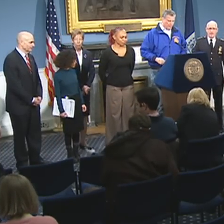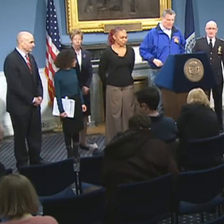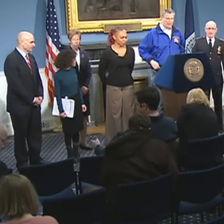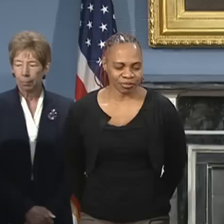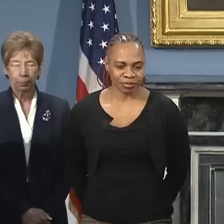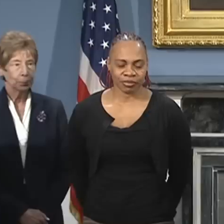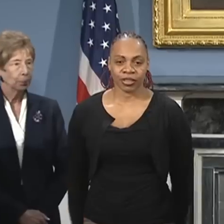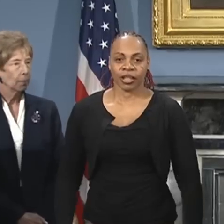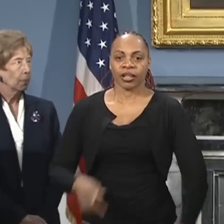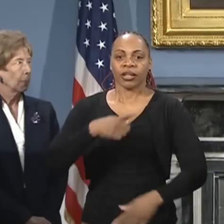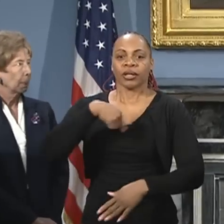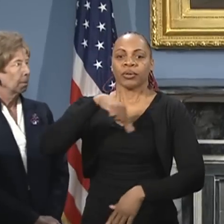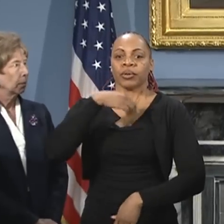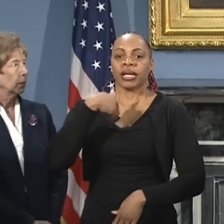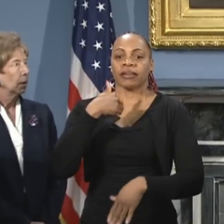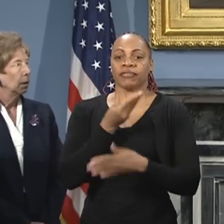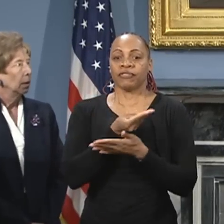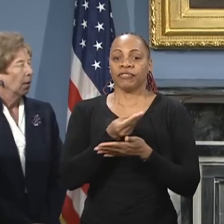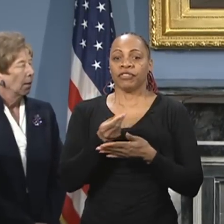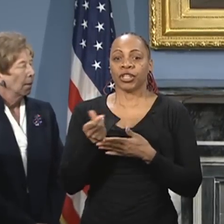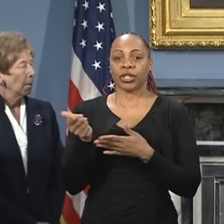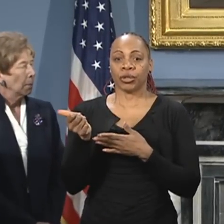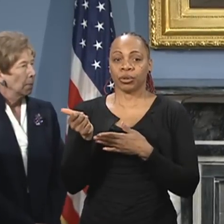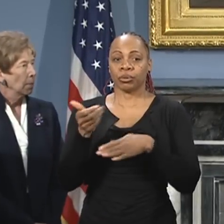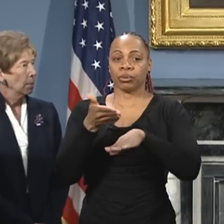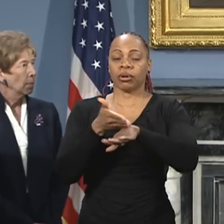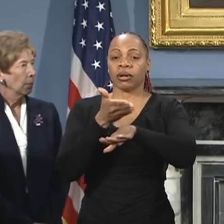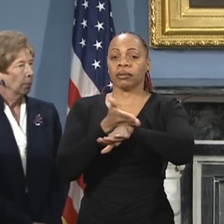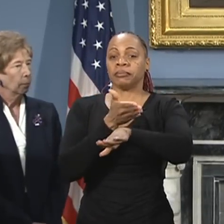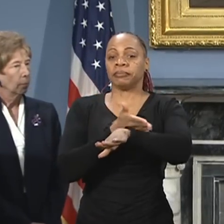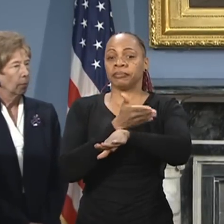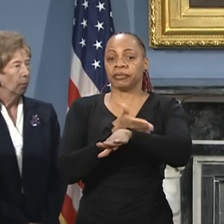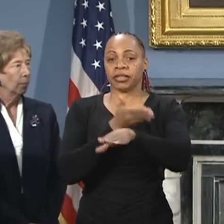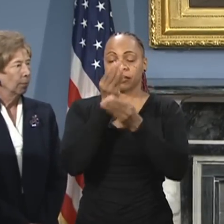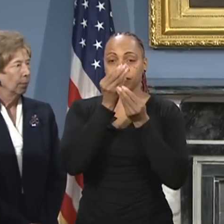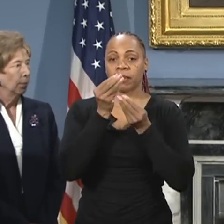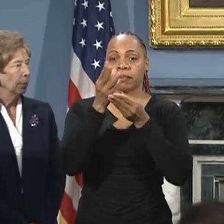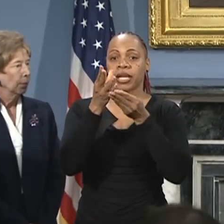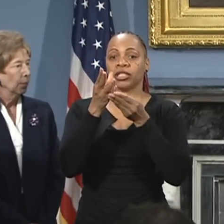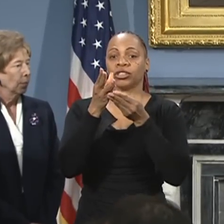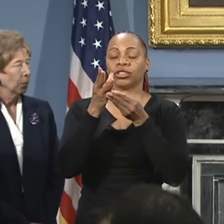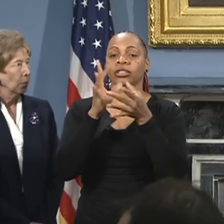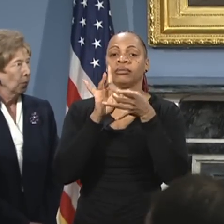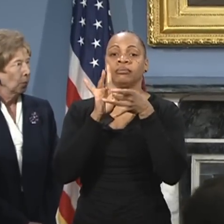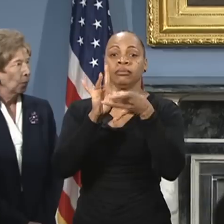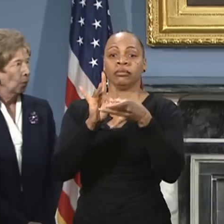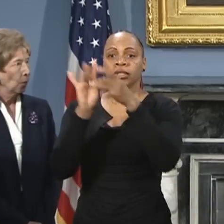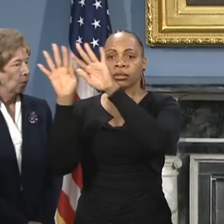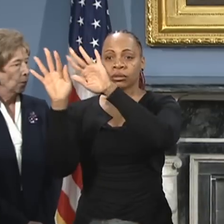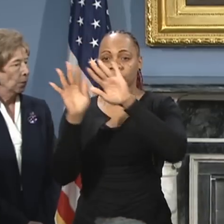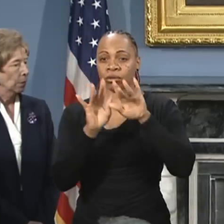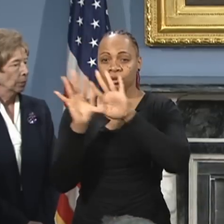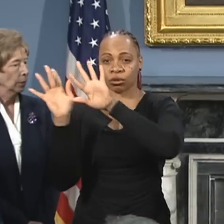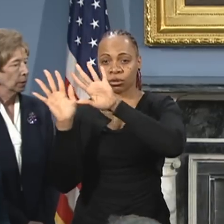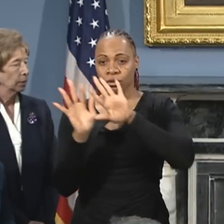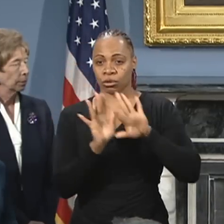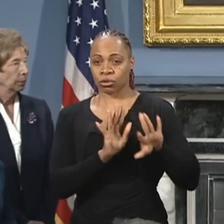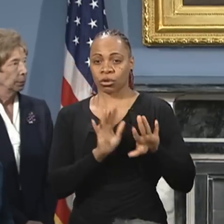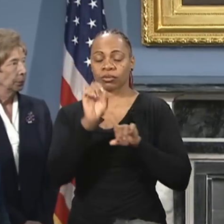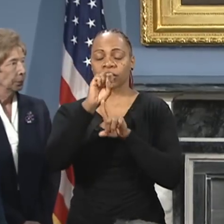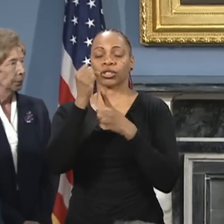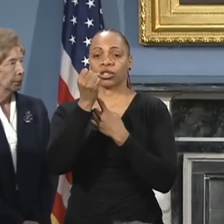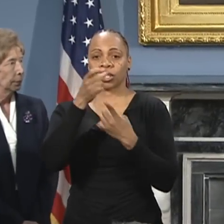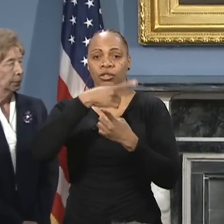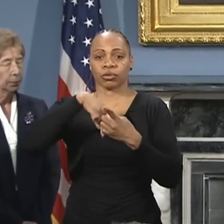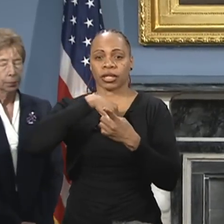Okay, we've got a number of updates for you on the storm situation. We'll go over a